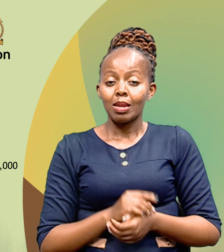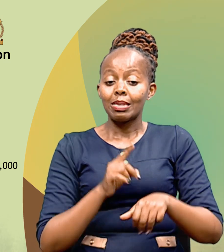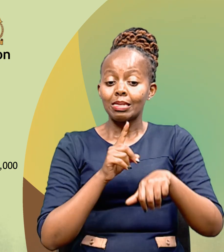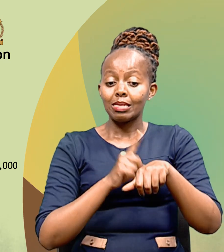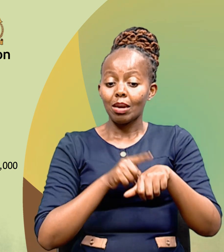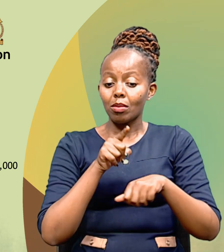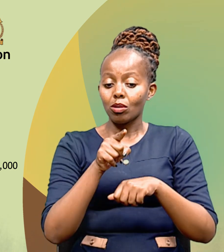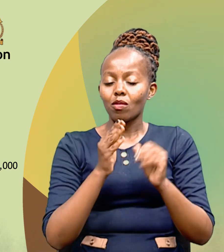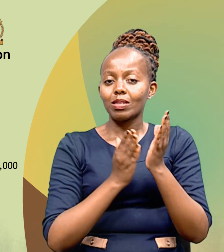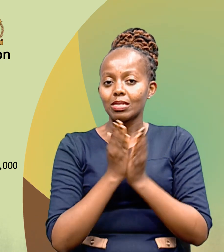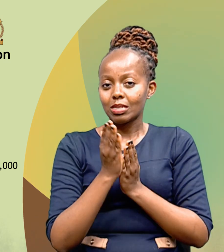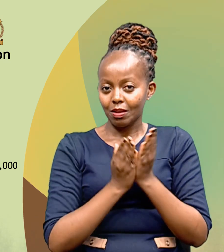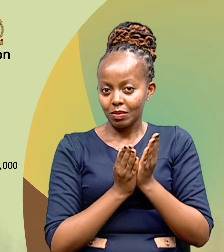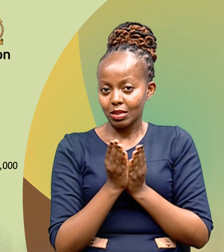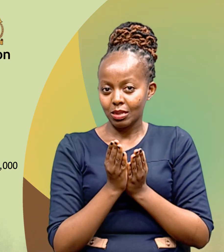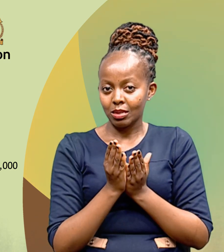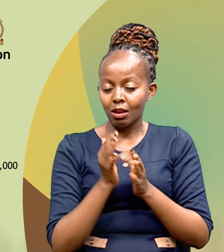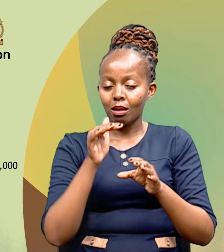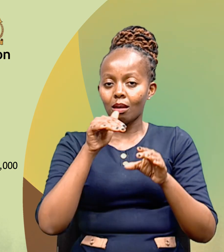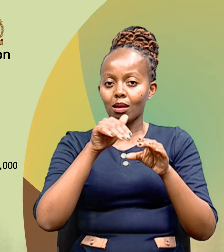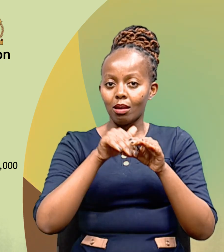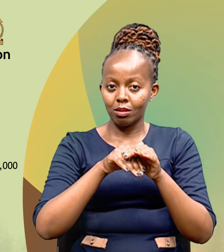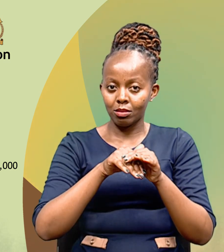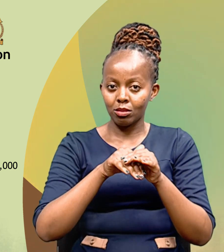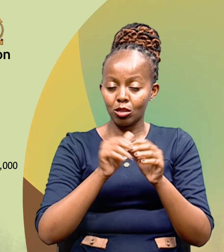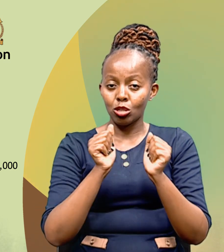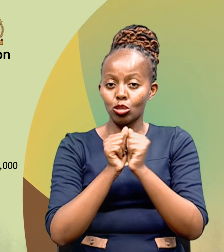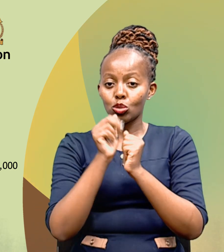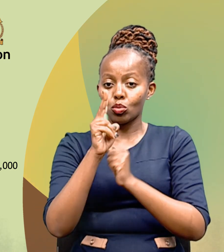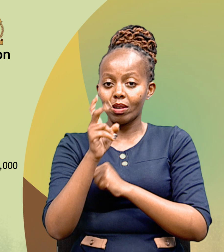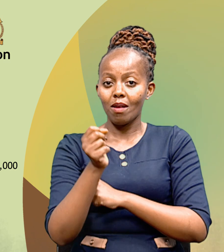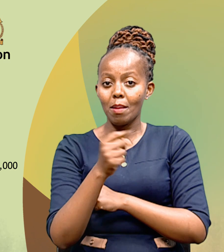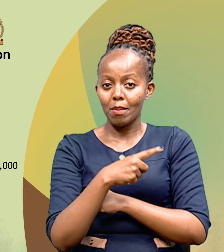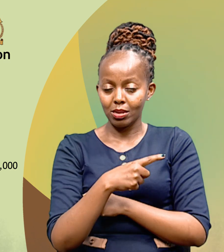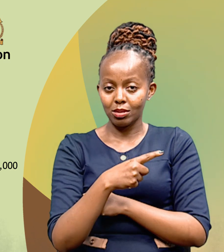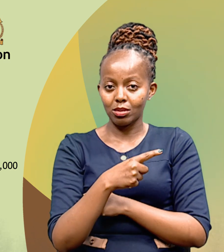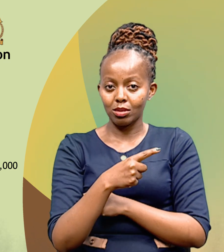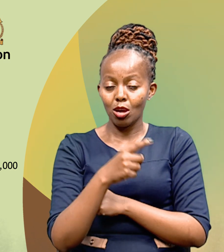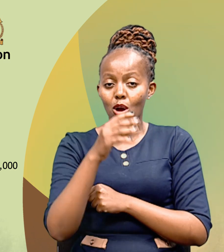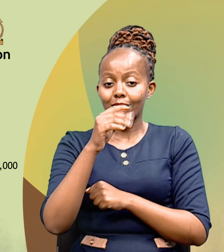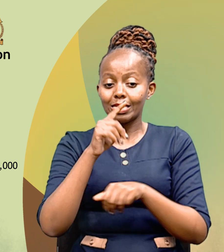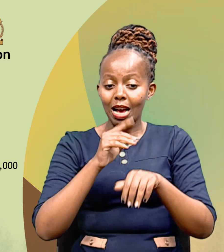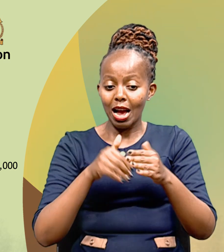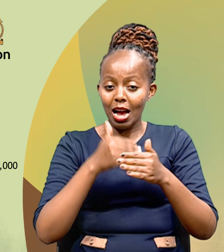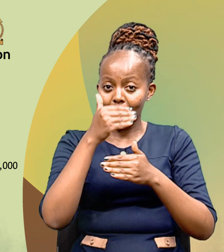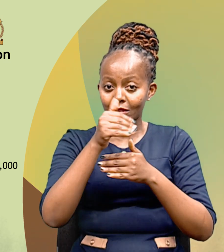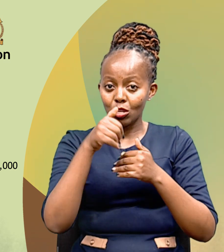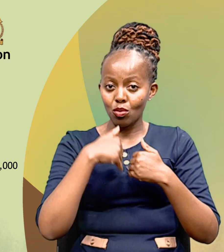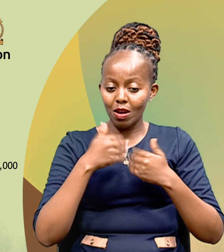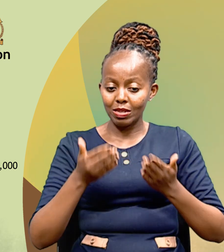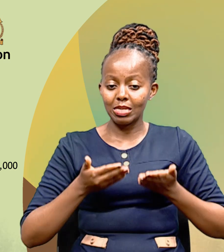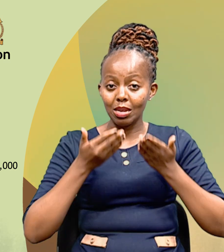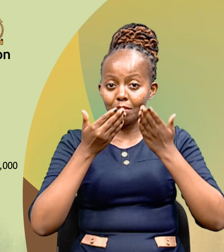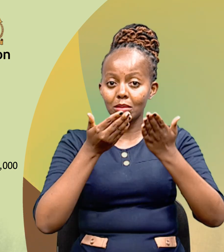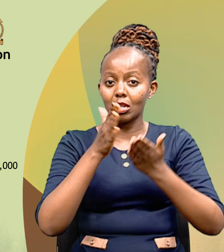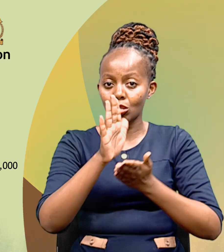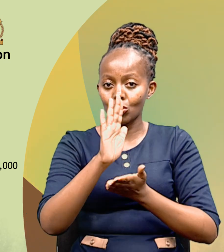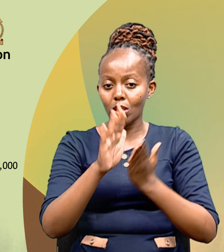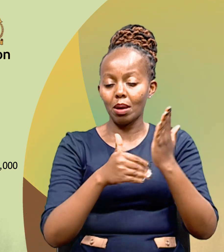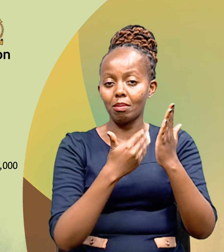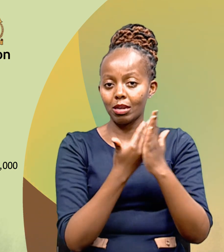Timeline of service is within 12 months of submission of application.